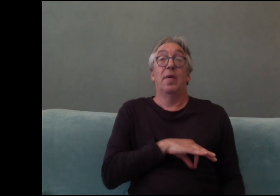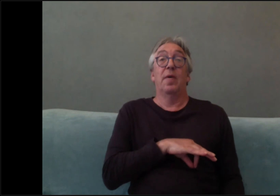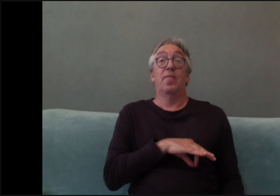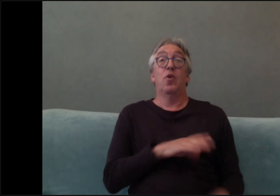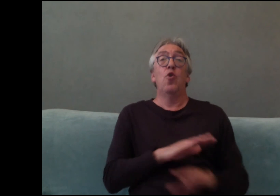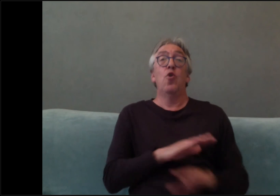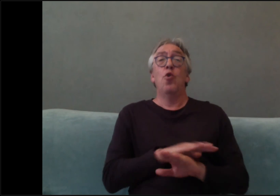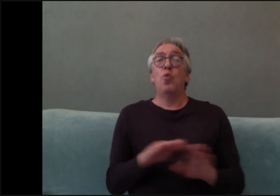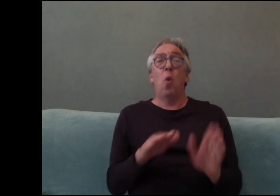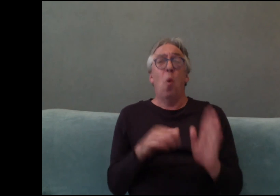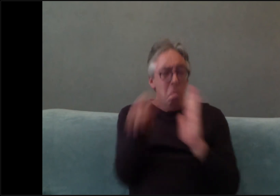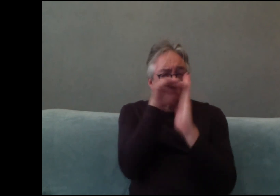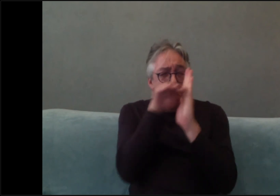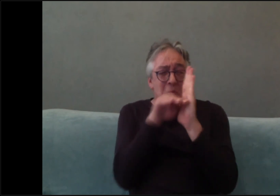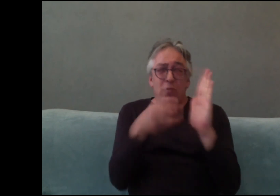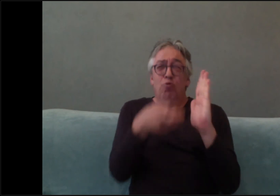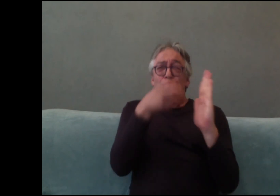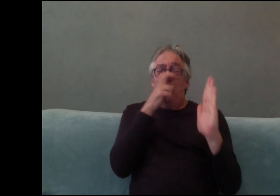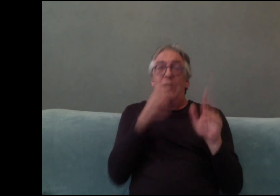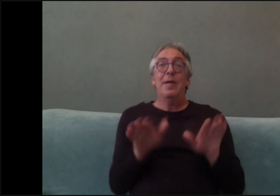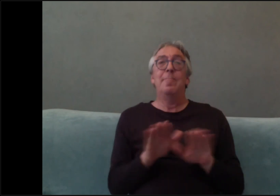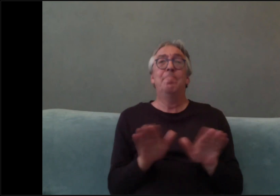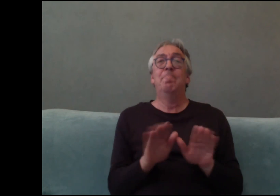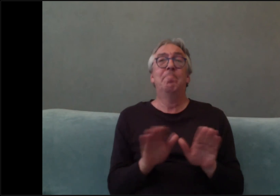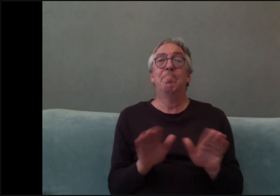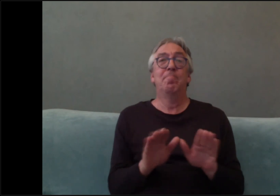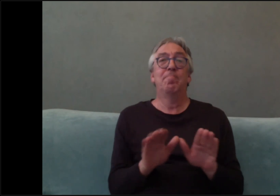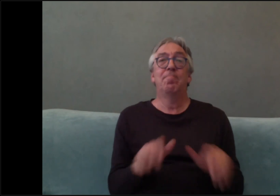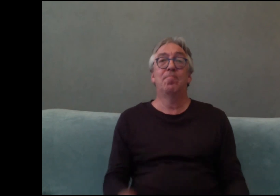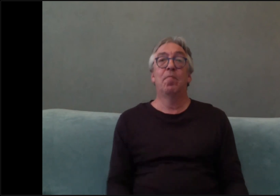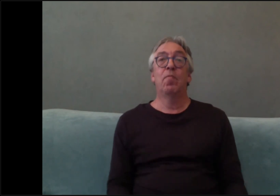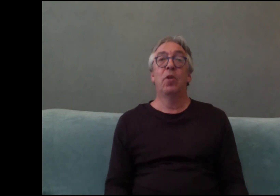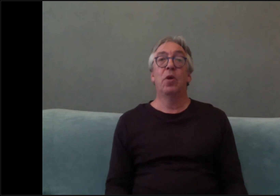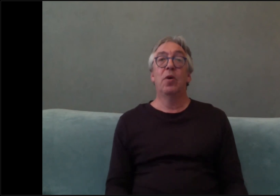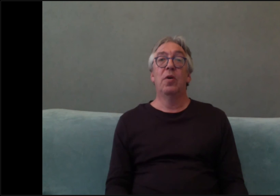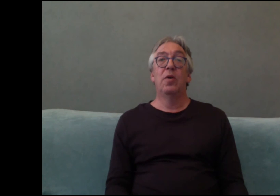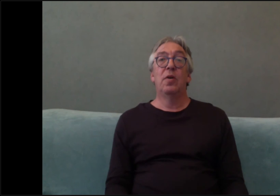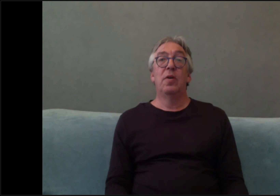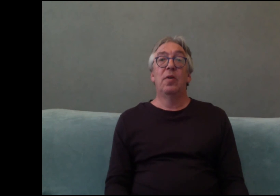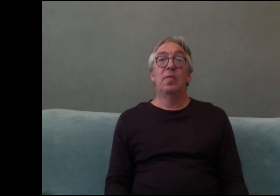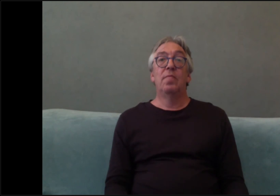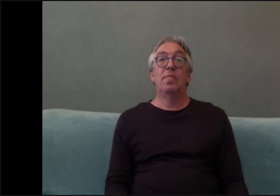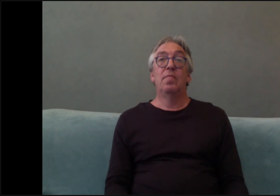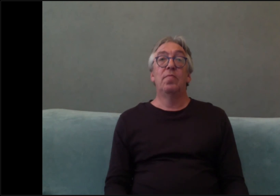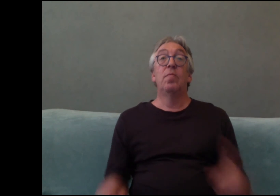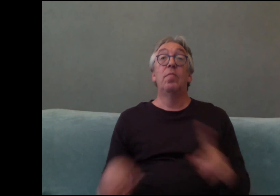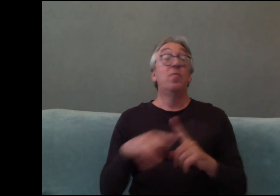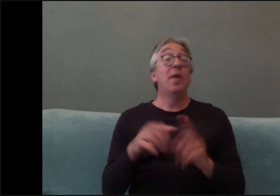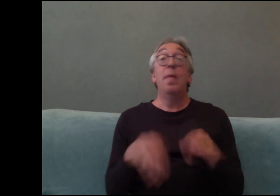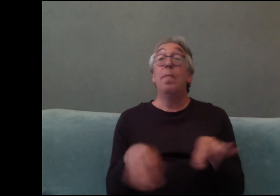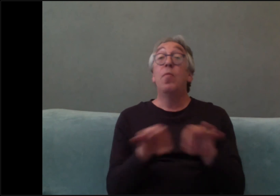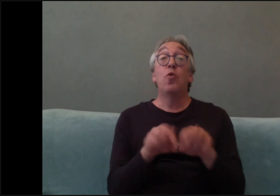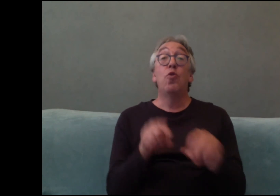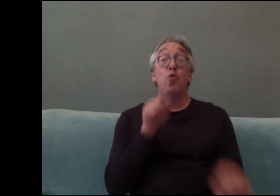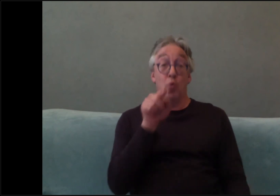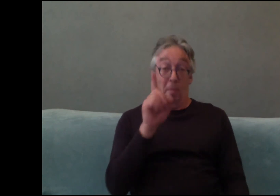Also continue claiming the direct participation of people with disabilities, also in the designs of policies, giving voice